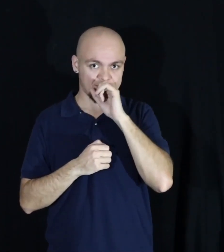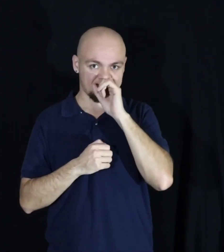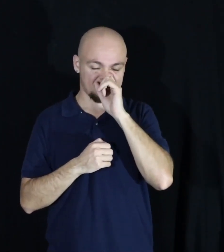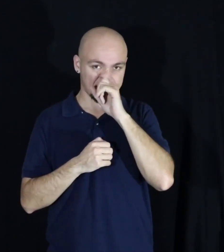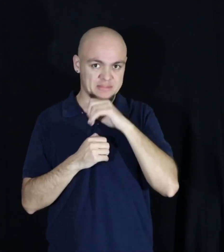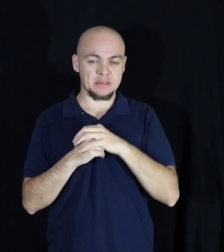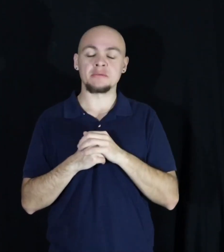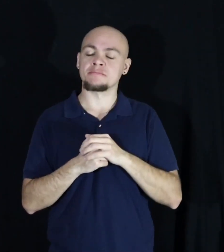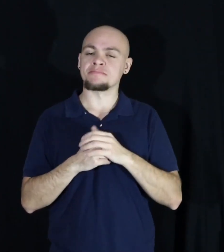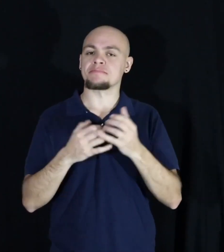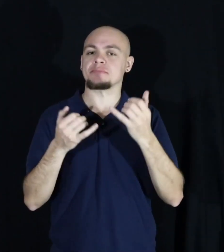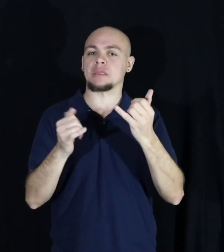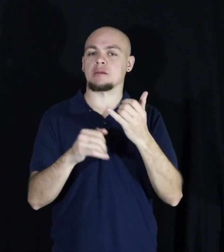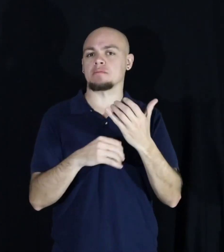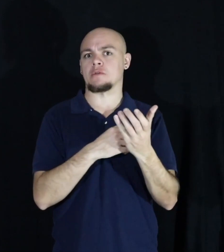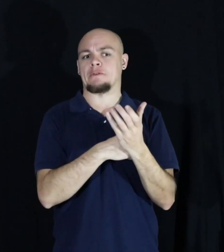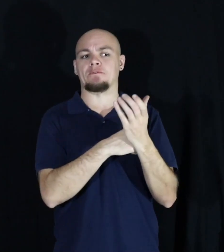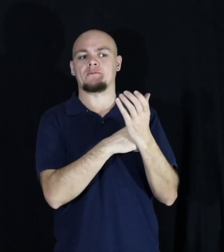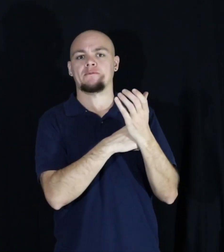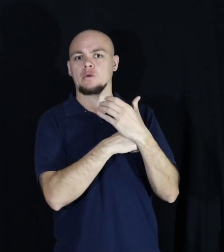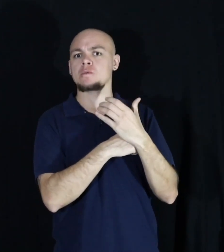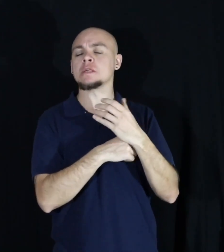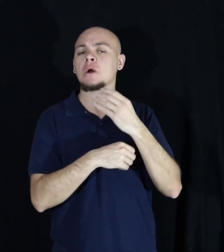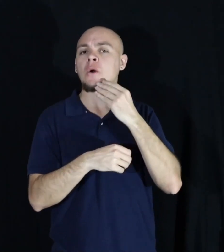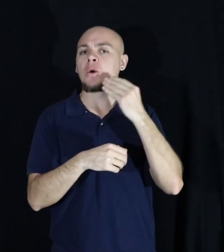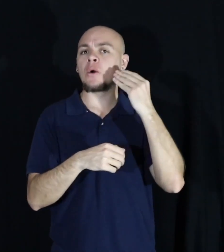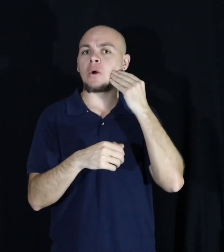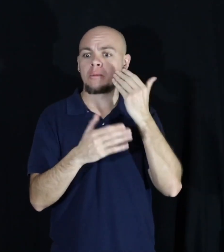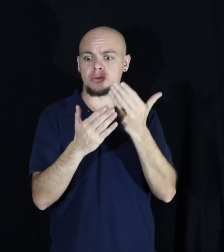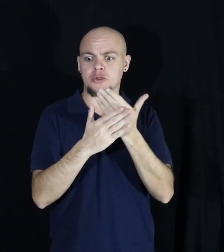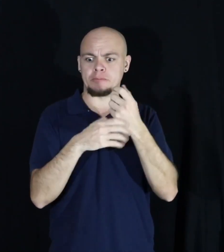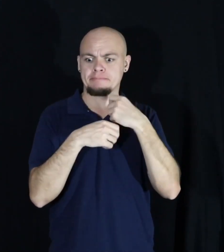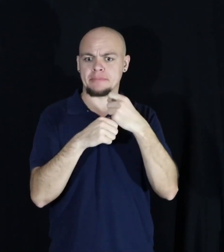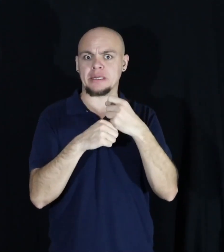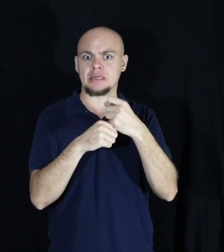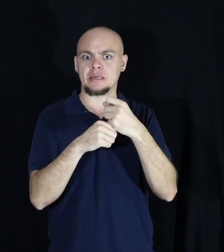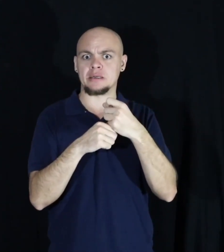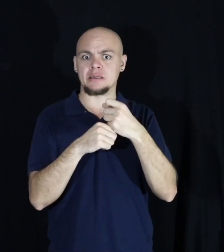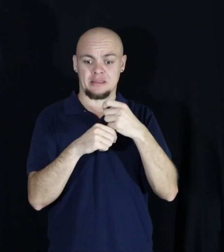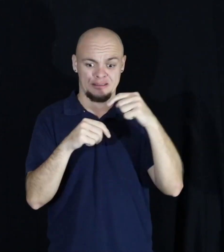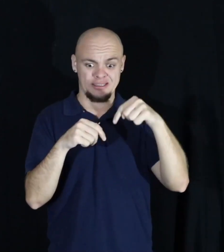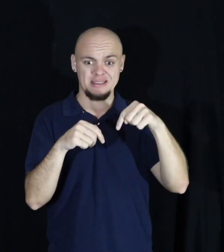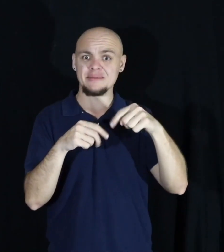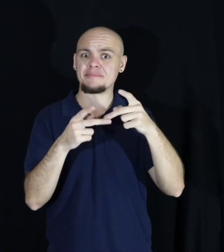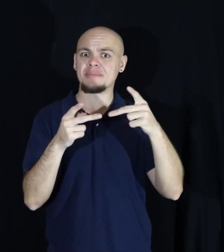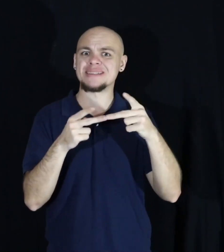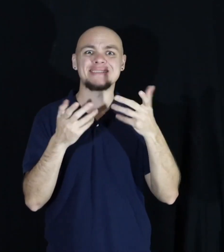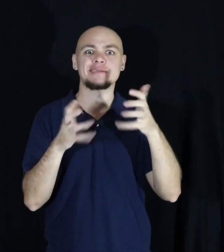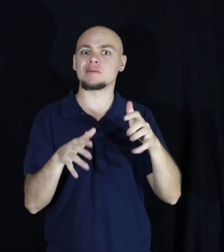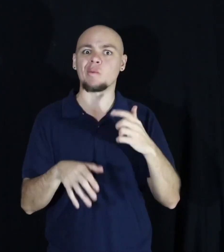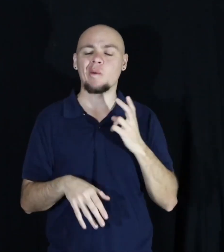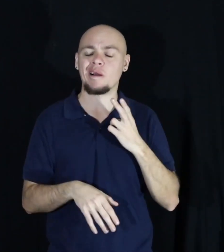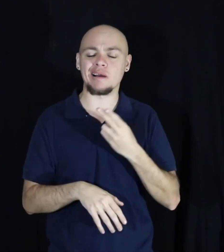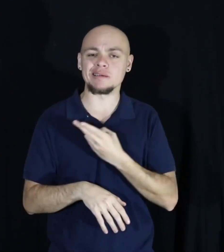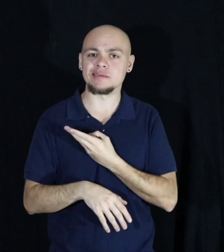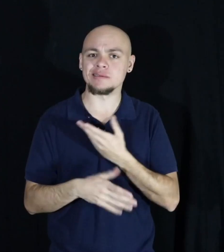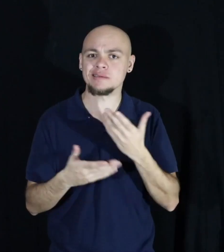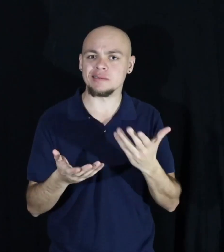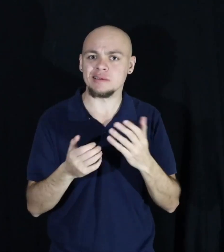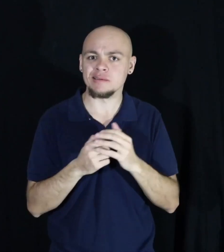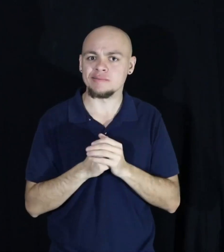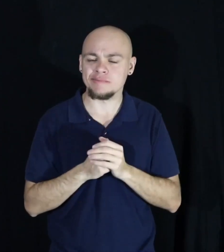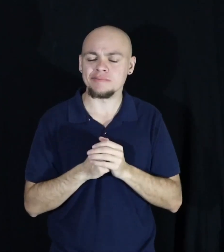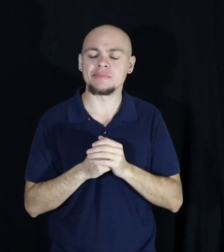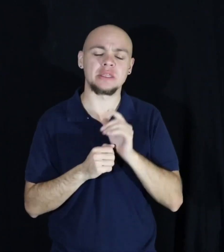are forced to make a new home, even in a place that doesn't want us. So what comes to